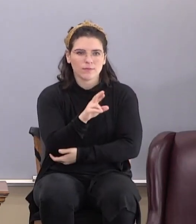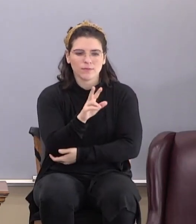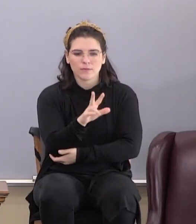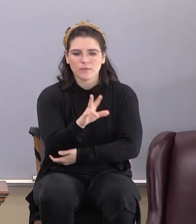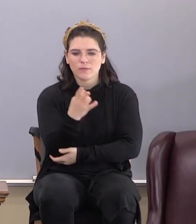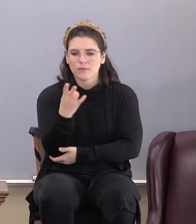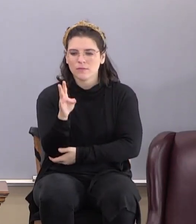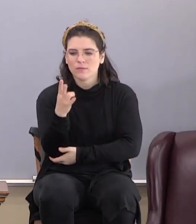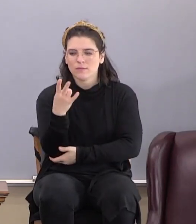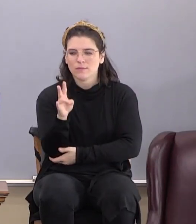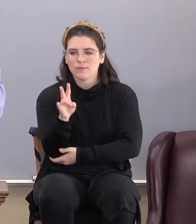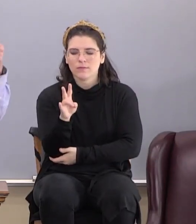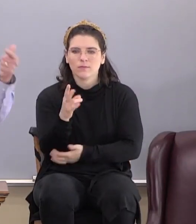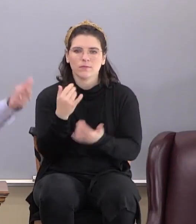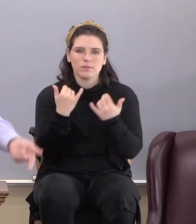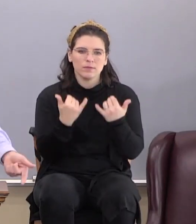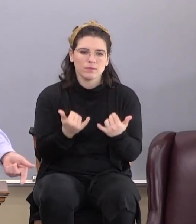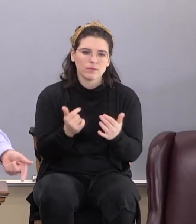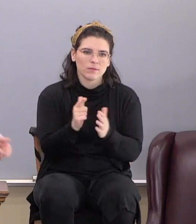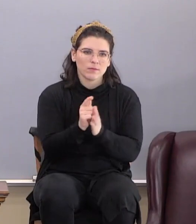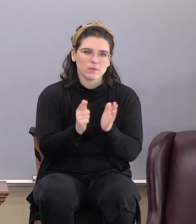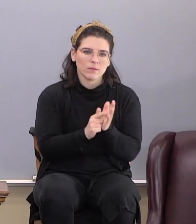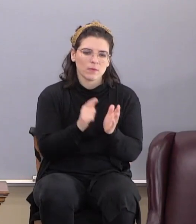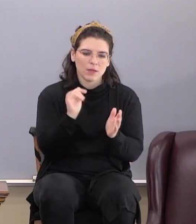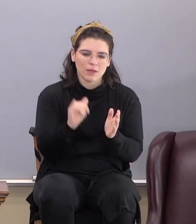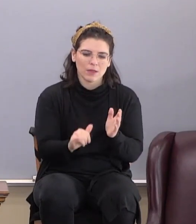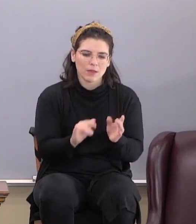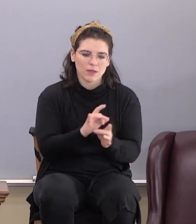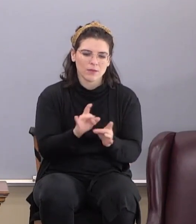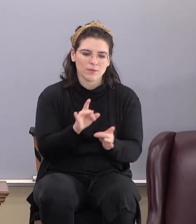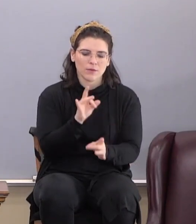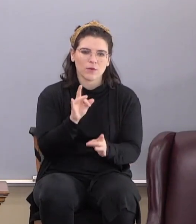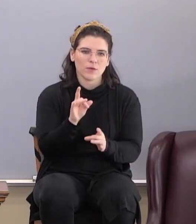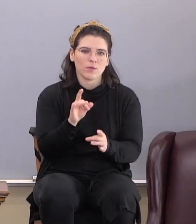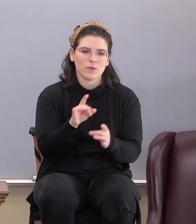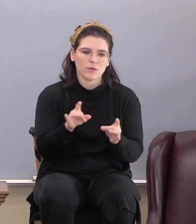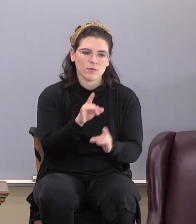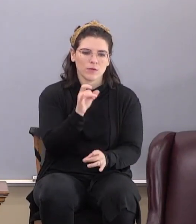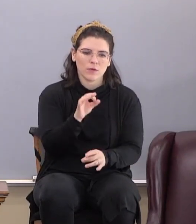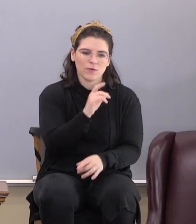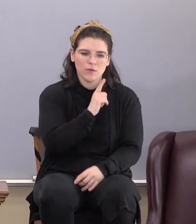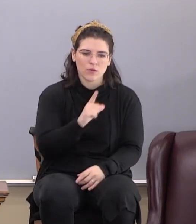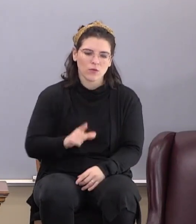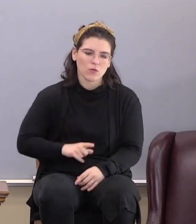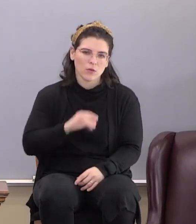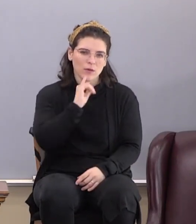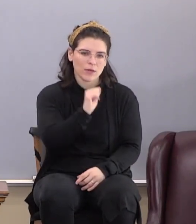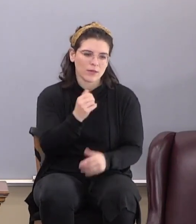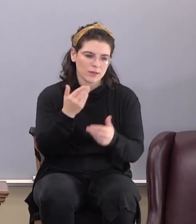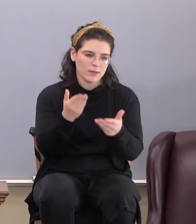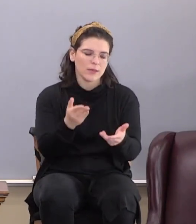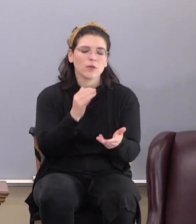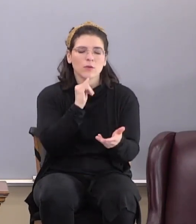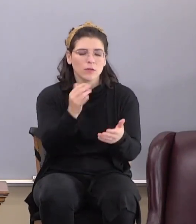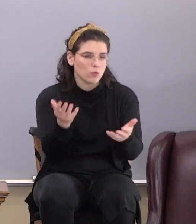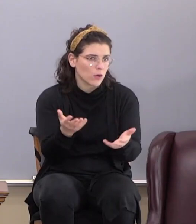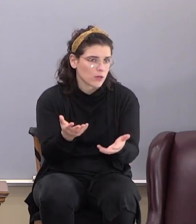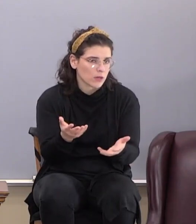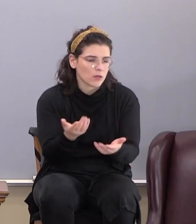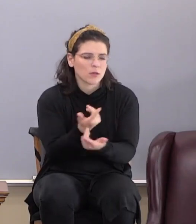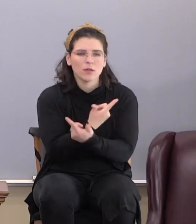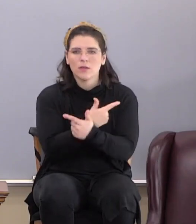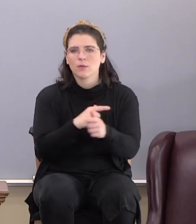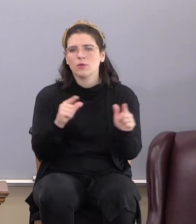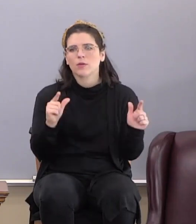verse 17. Now, the Lord is that Spirit, and where the Spirit of the Lord is, there is what?